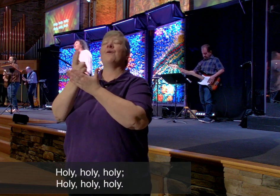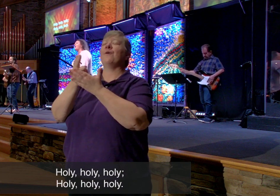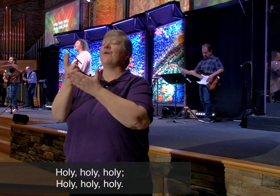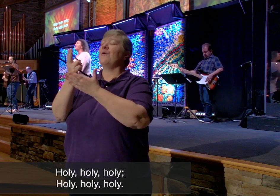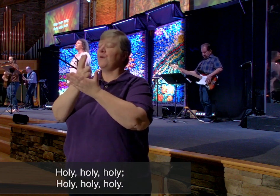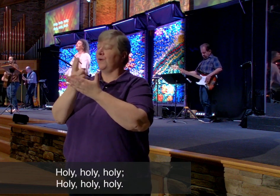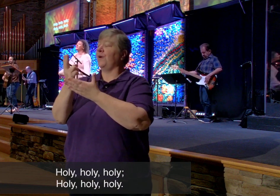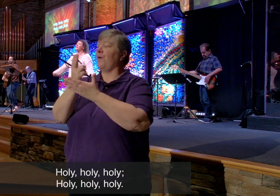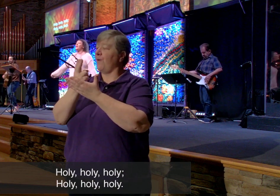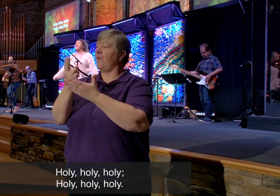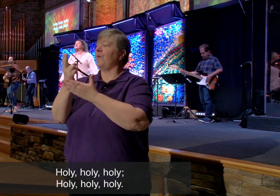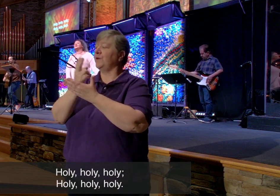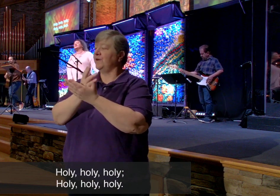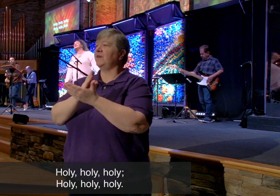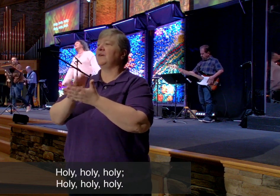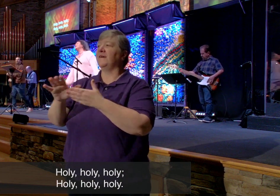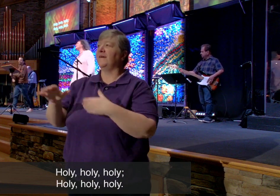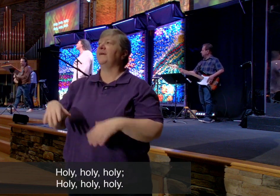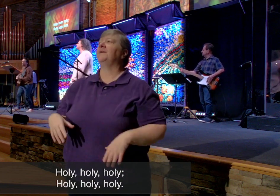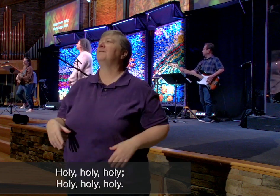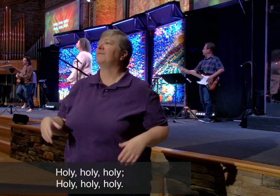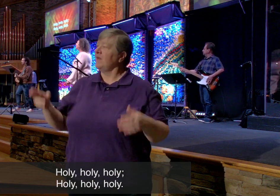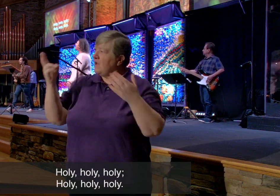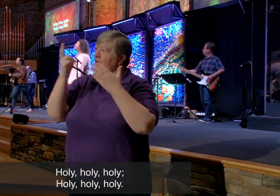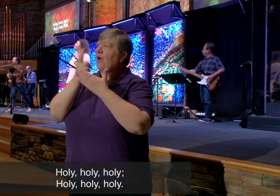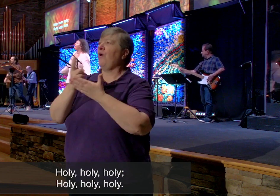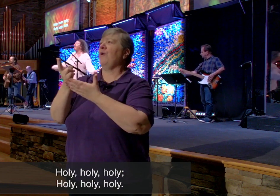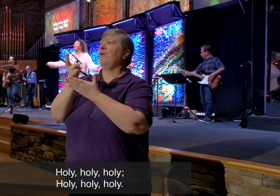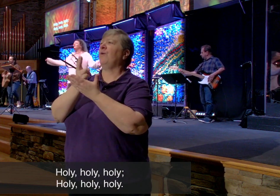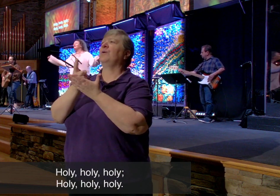it. Holy, holy, holy.